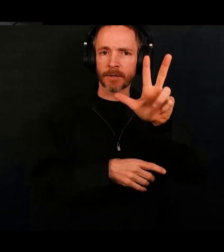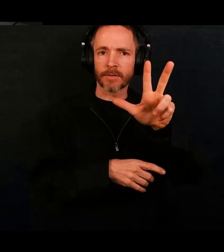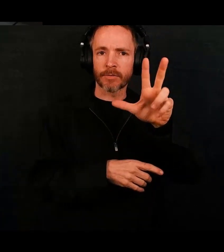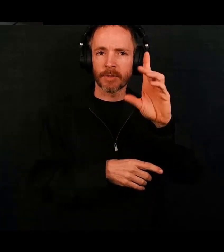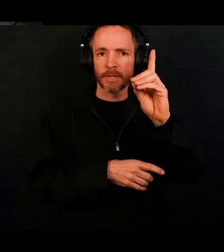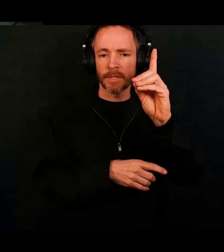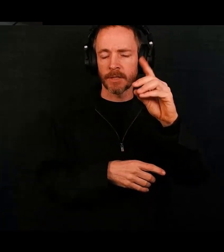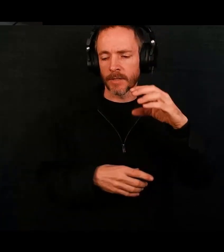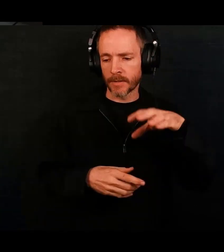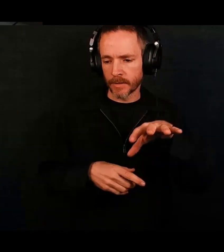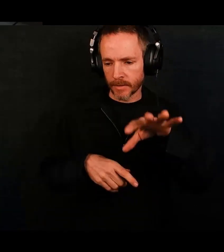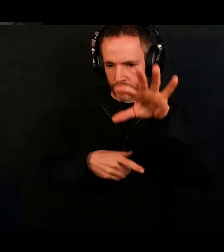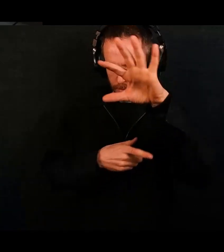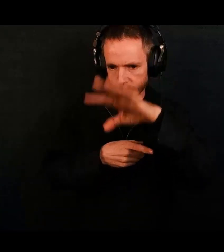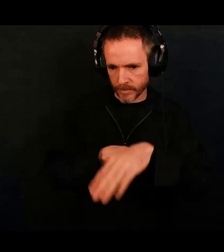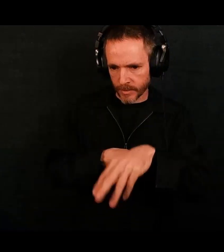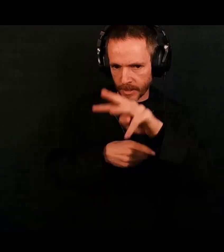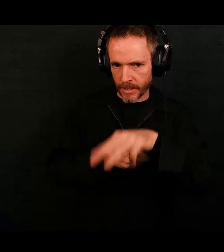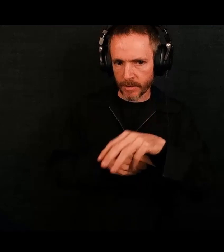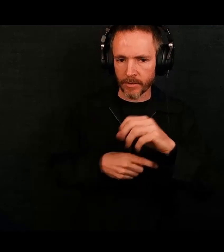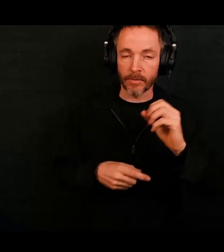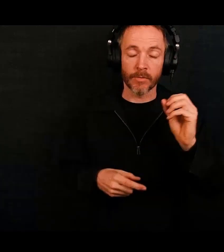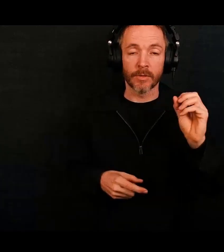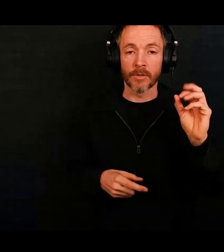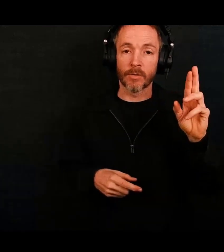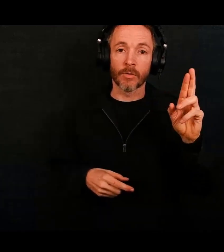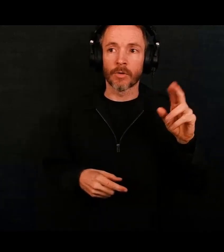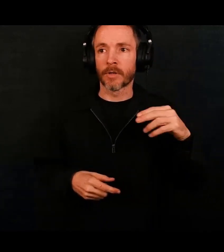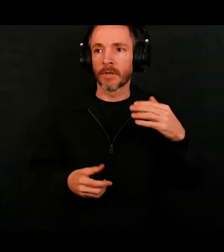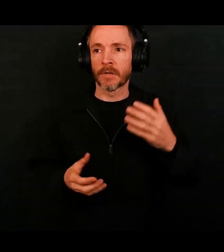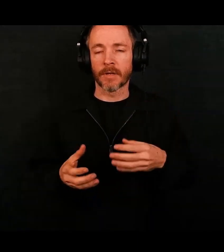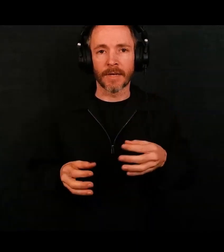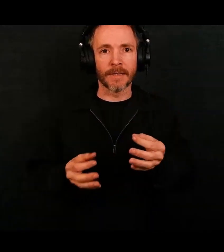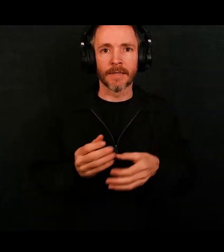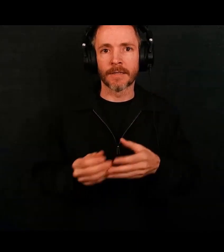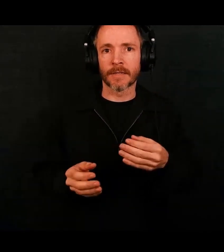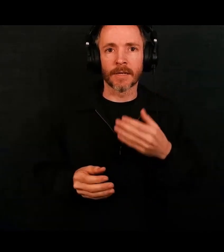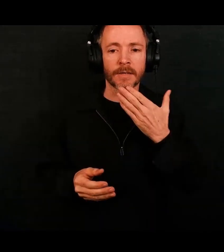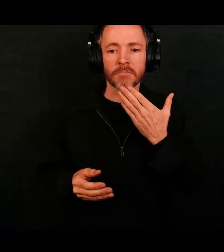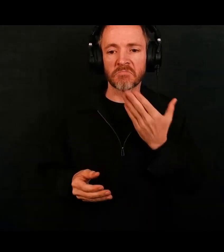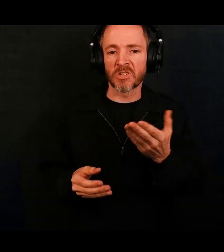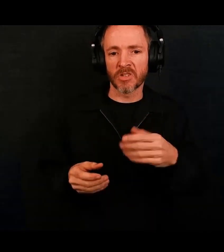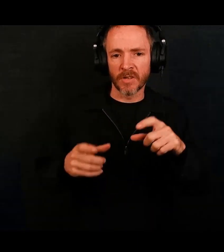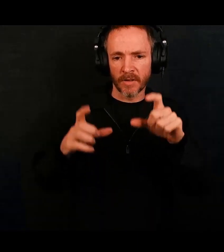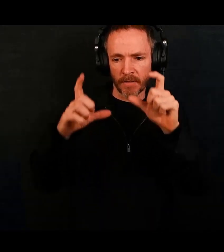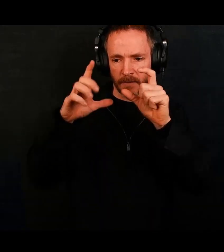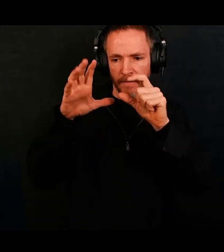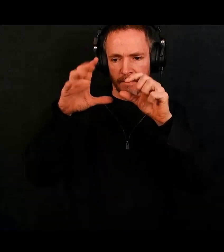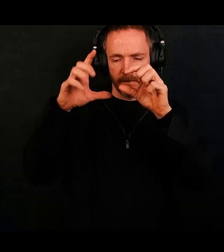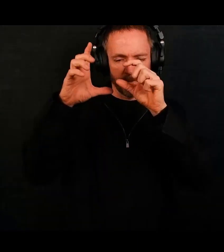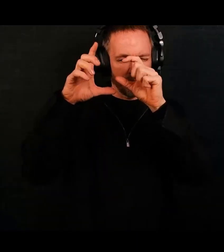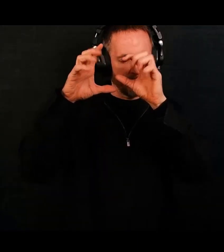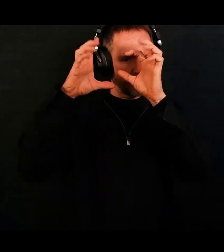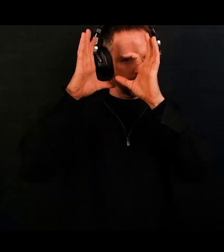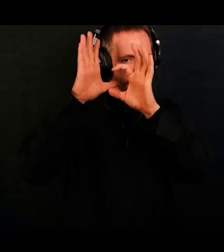scanner, a 3D scanner, or at least like good